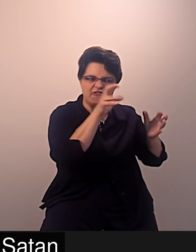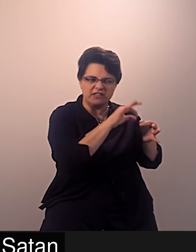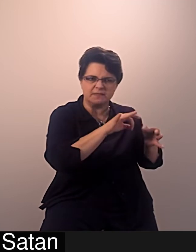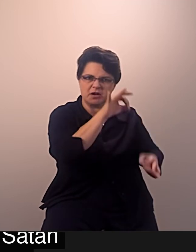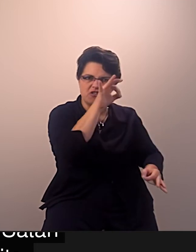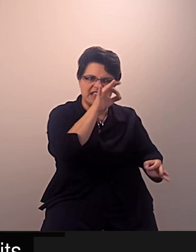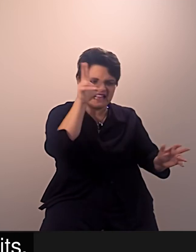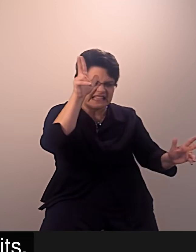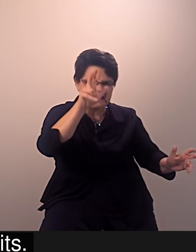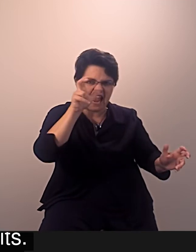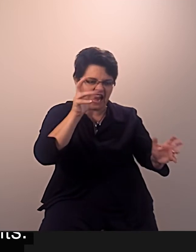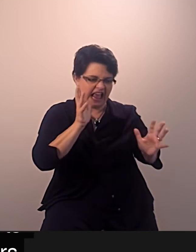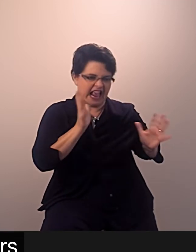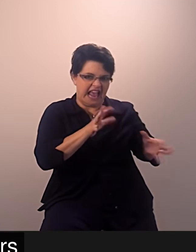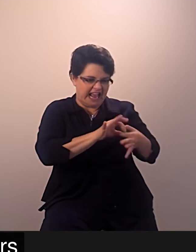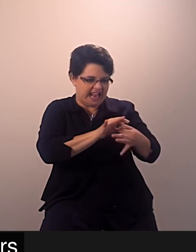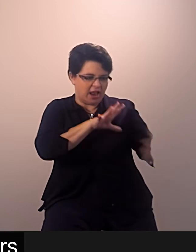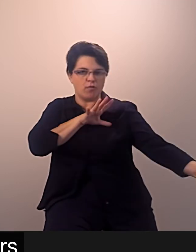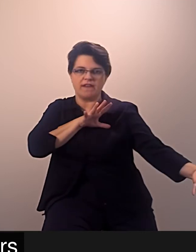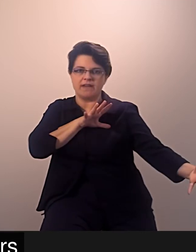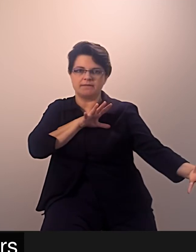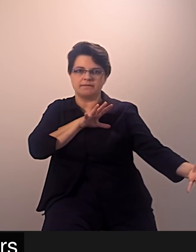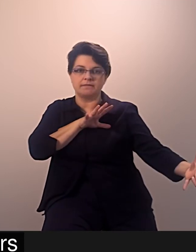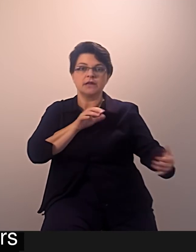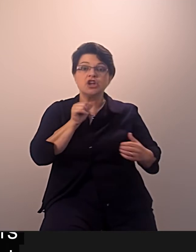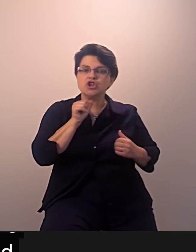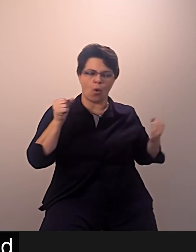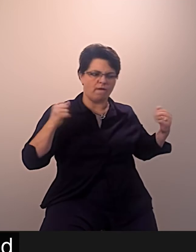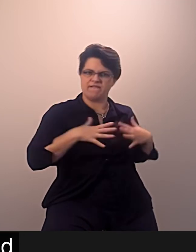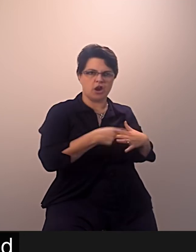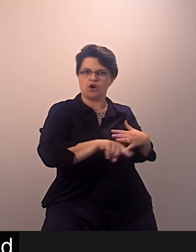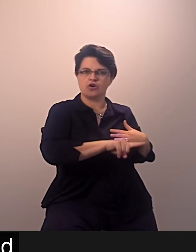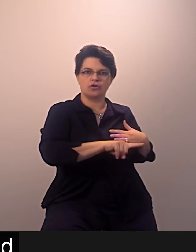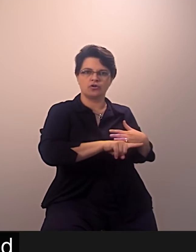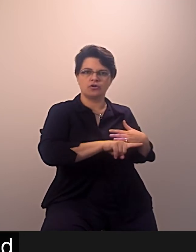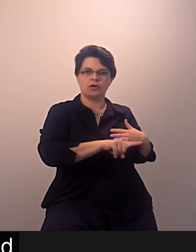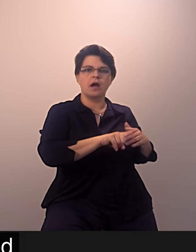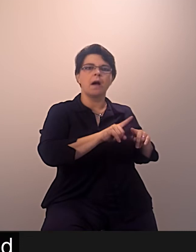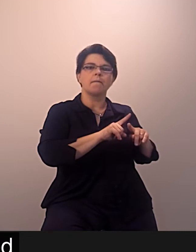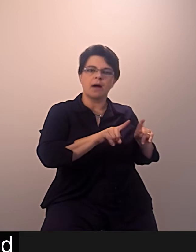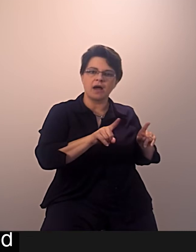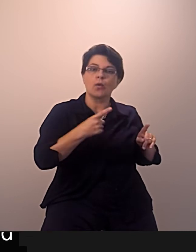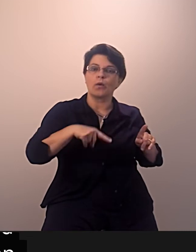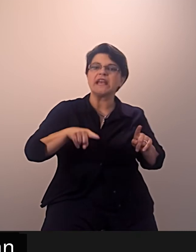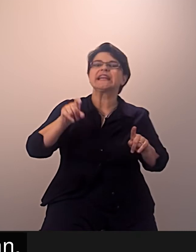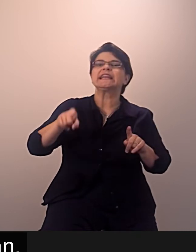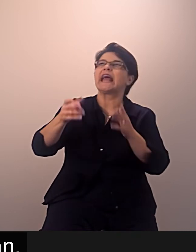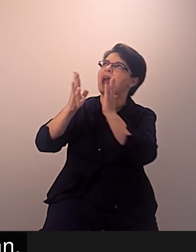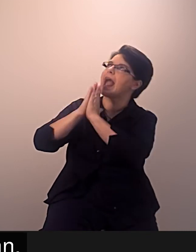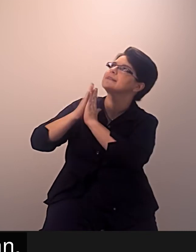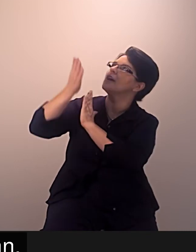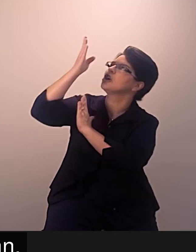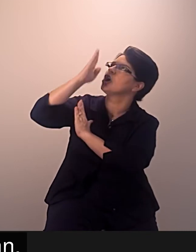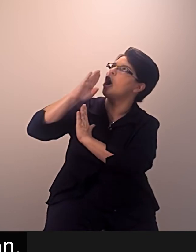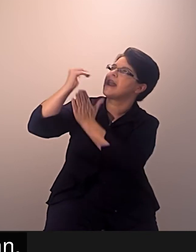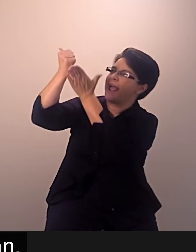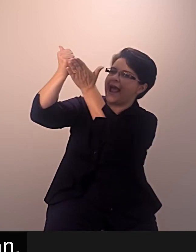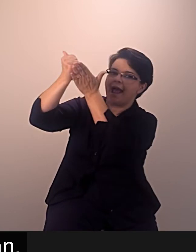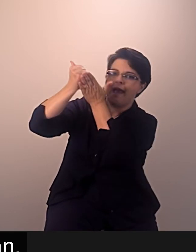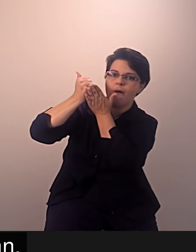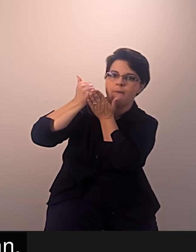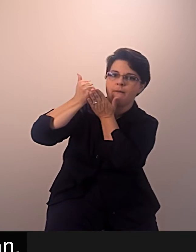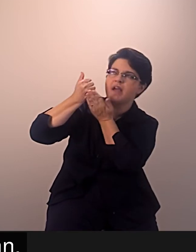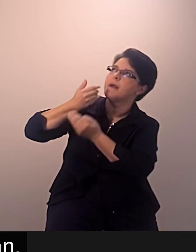We believers do not need to fear Satan. We must ask only God to help and protect